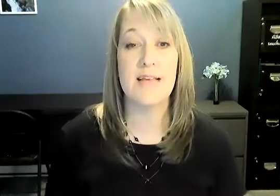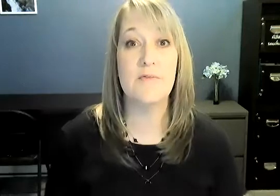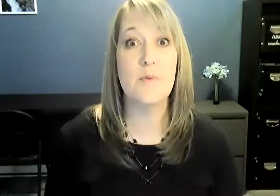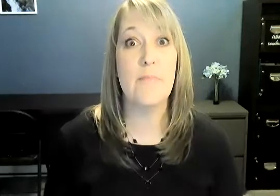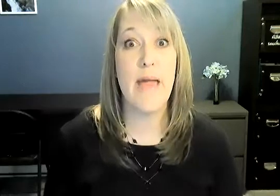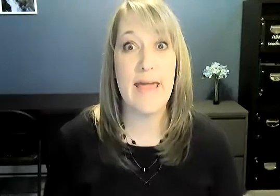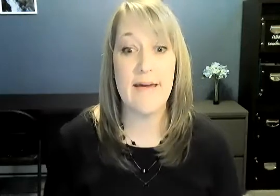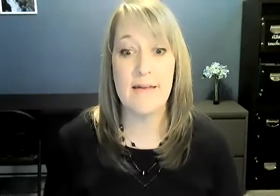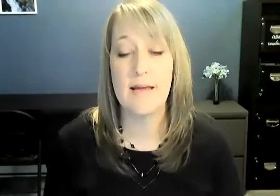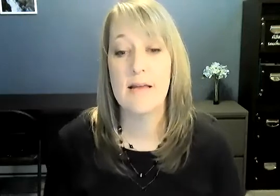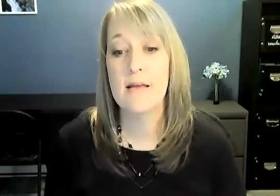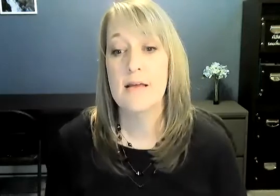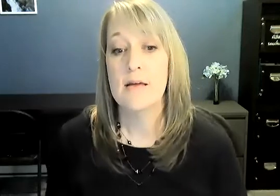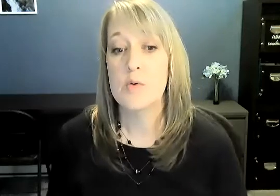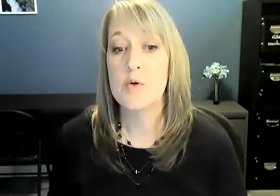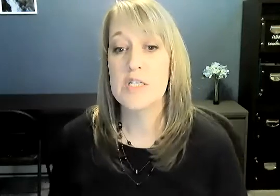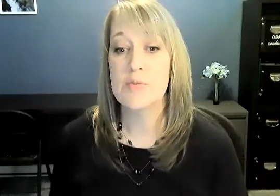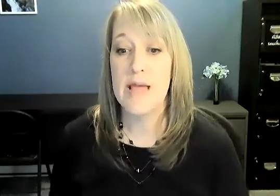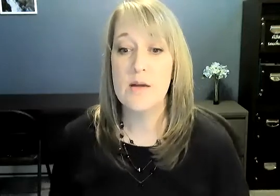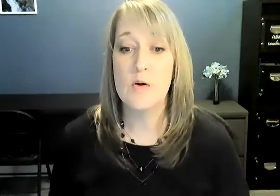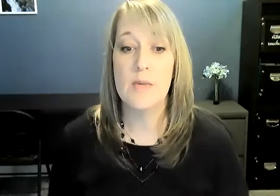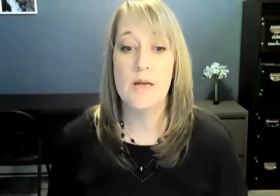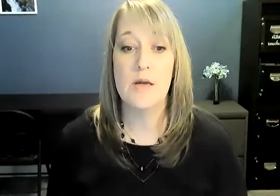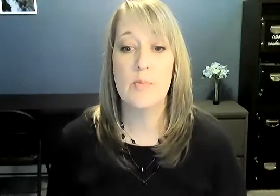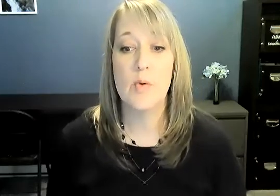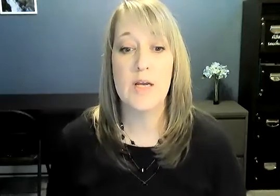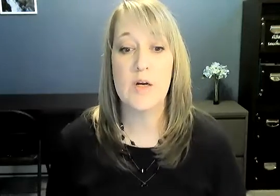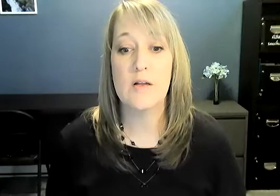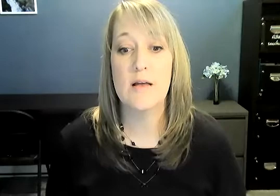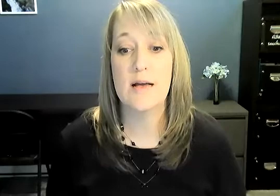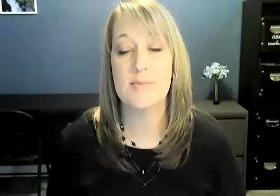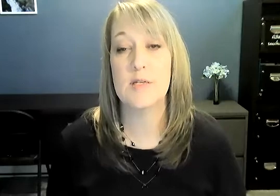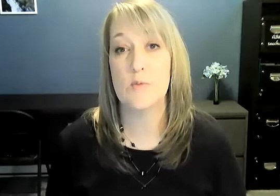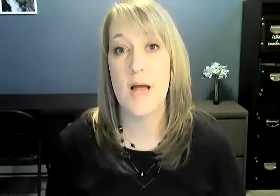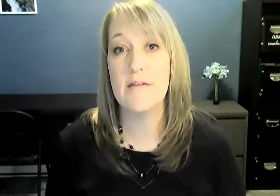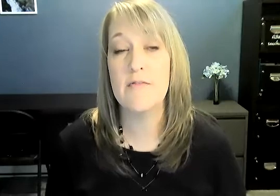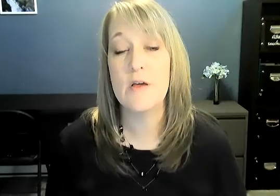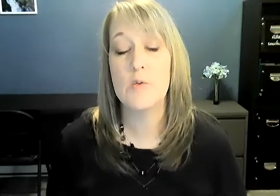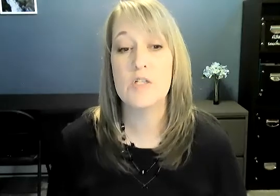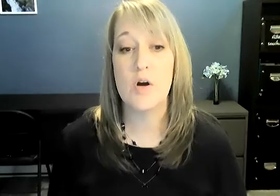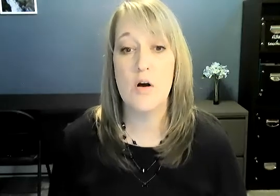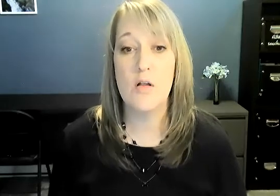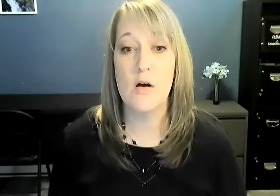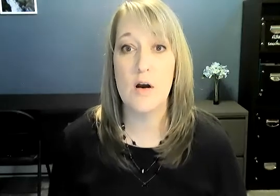for man. We're going to do man, woman, boy, girl, husband, and wife, which all